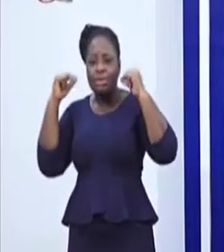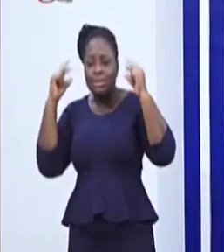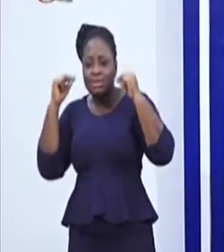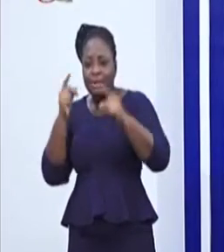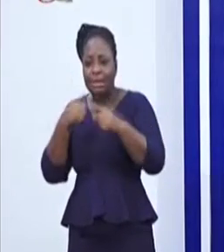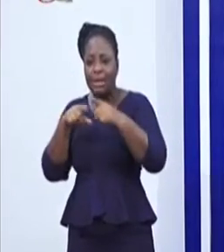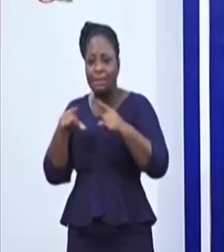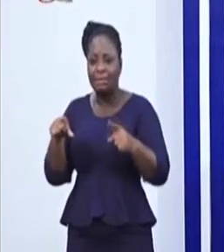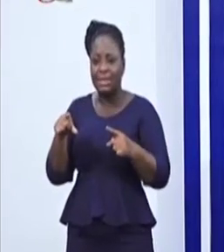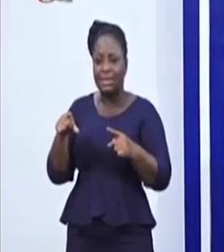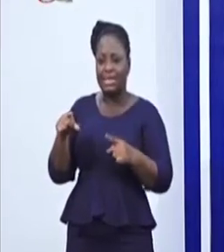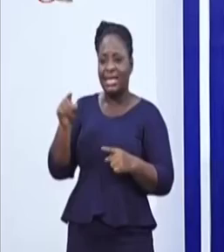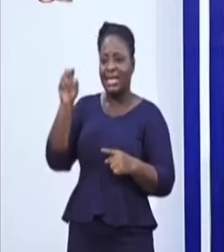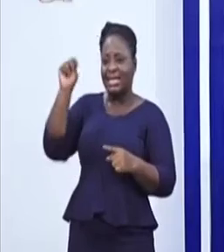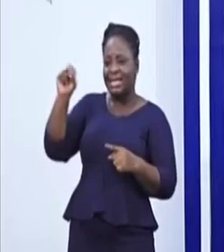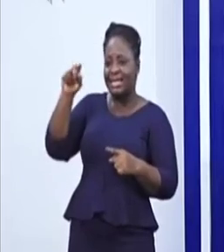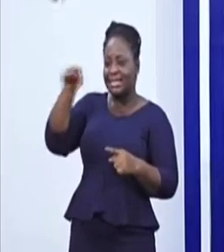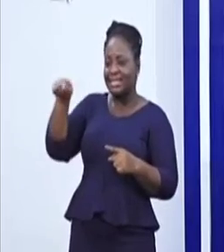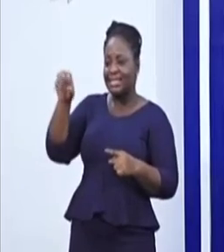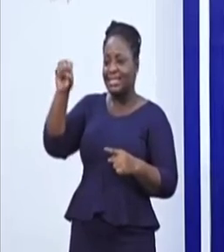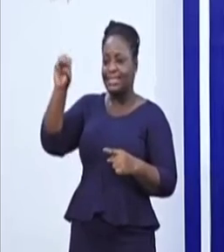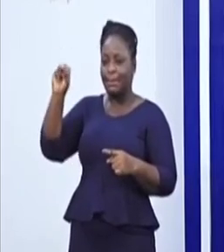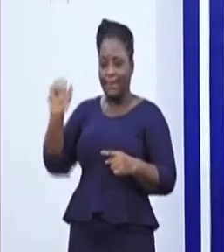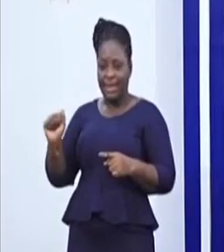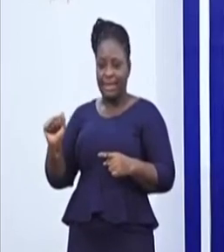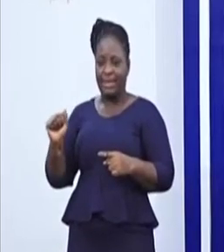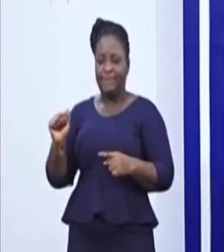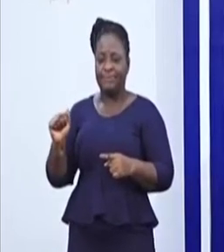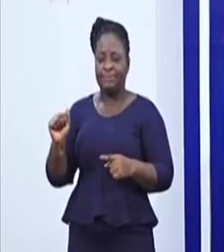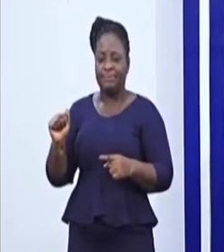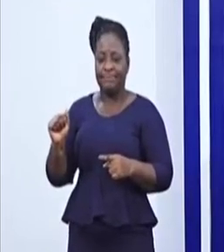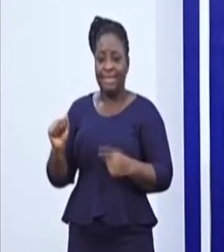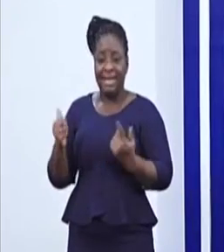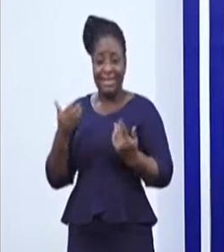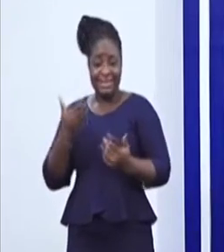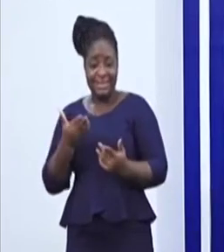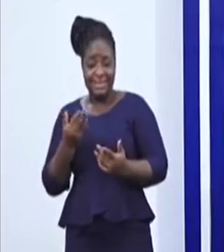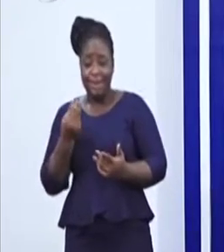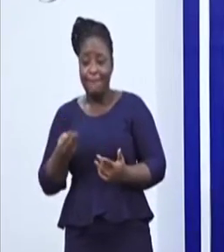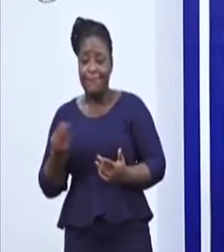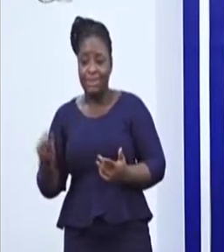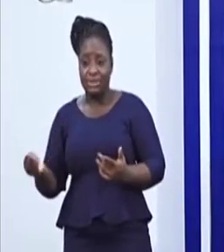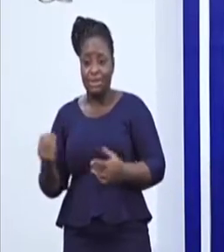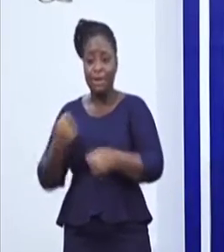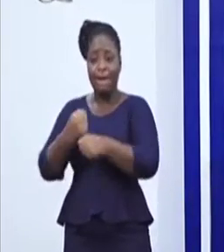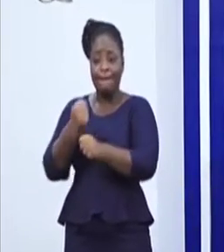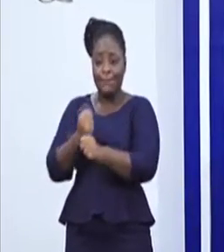Dagari, Nzima, and Kusao. These